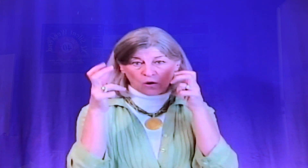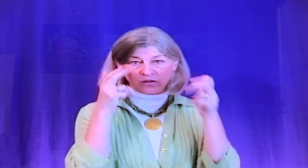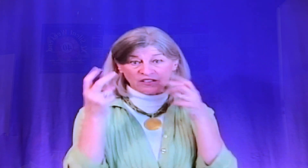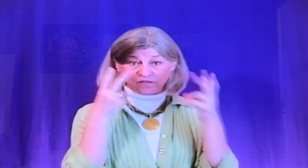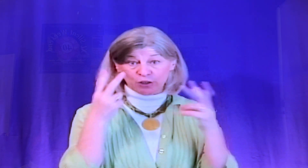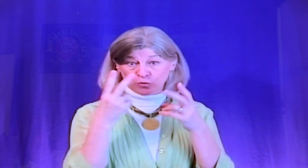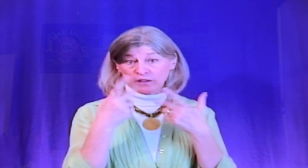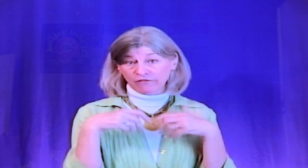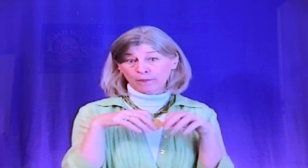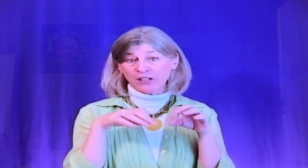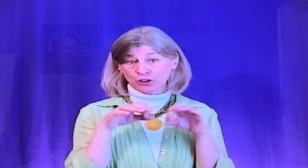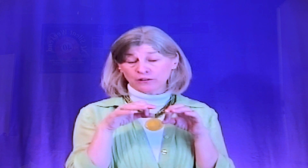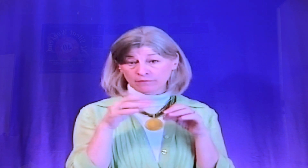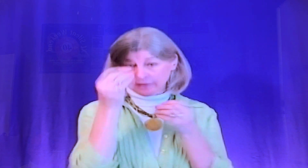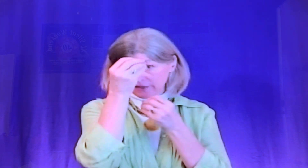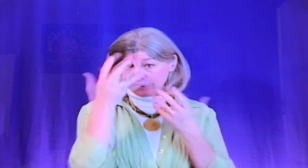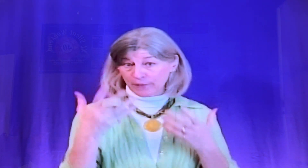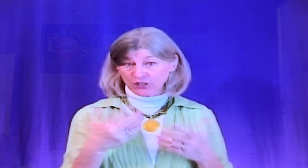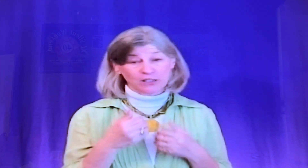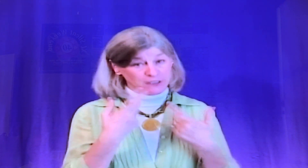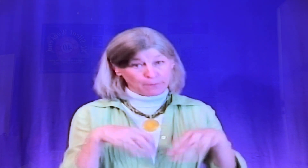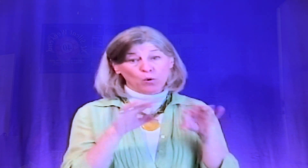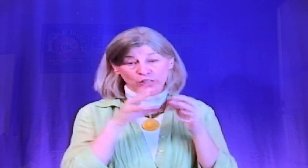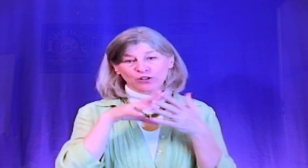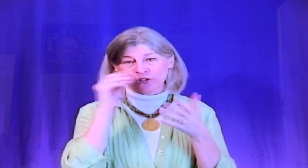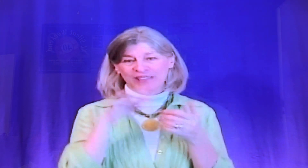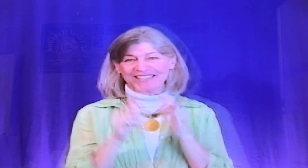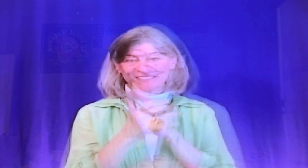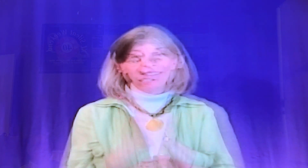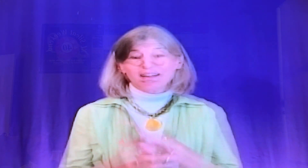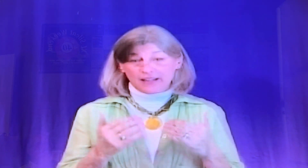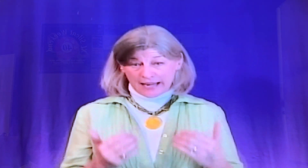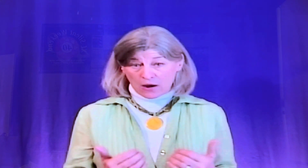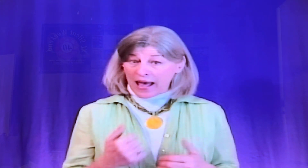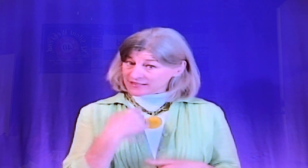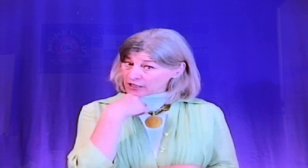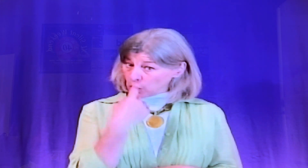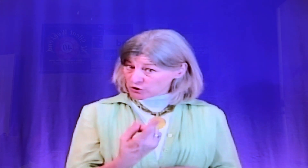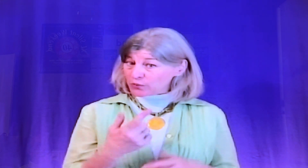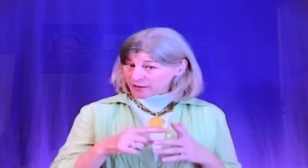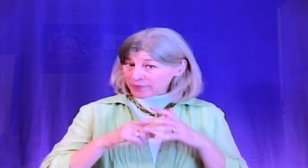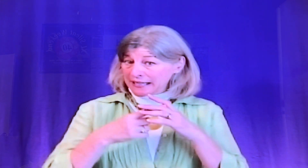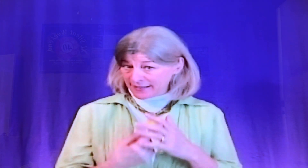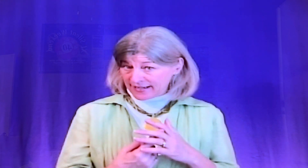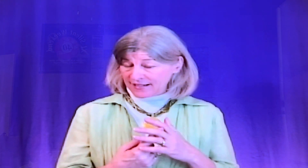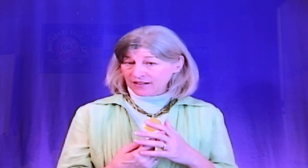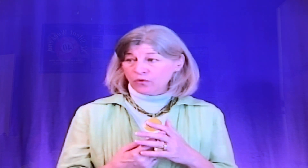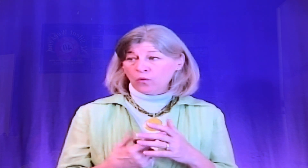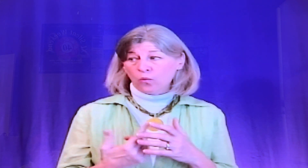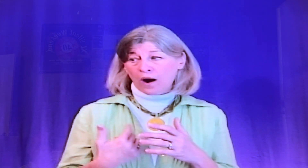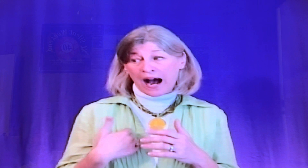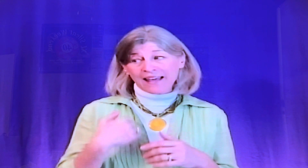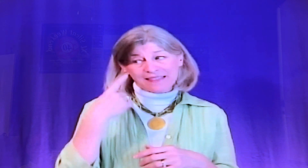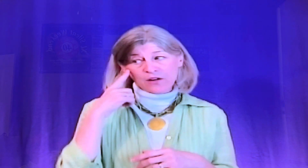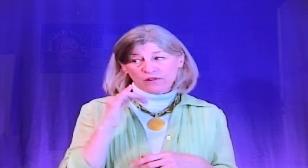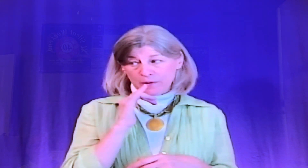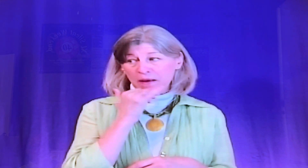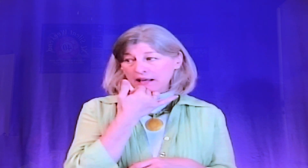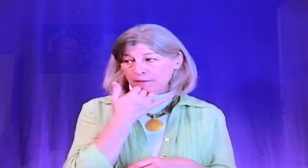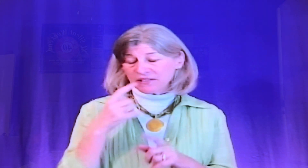this visual information. It's important to learn that skill. Now, as I told you in the beginning, I think we've been making a mistake